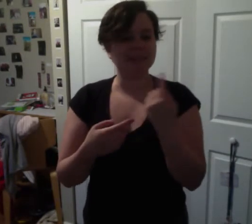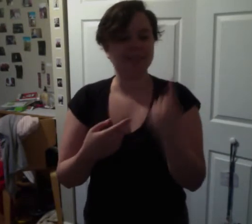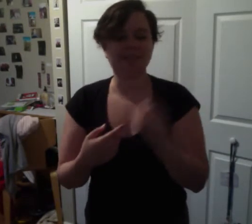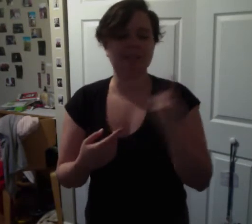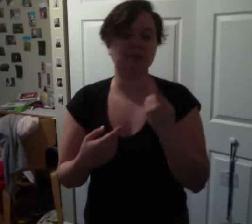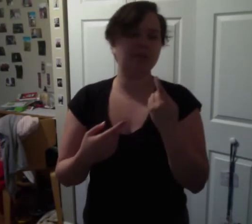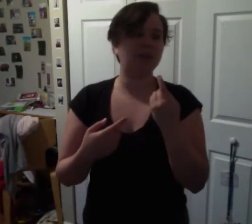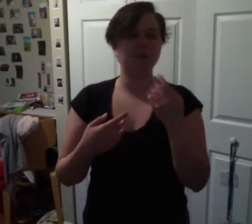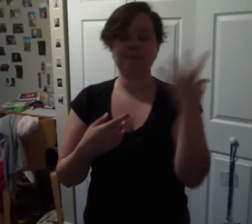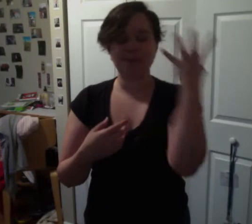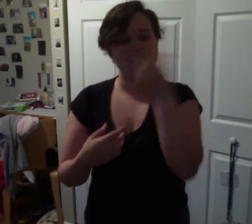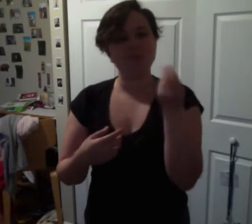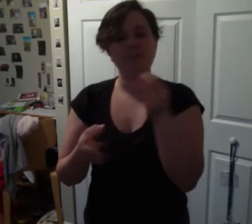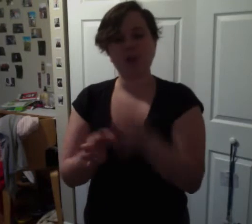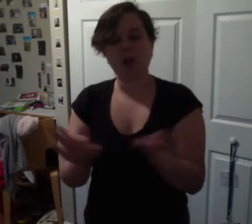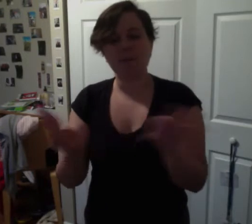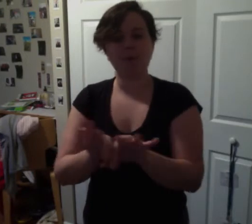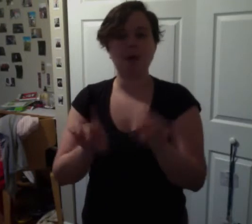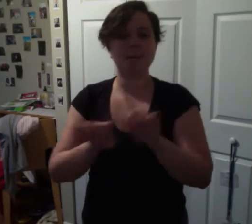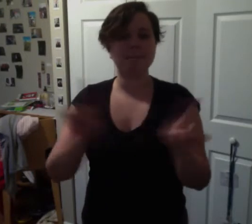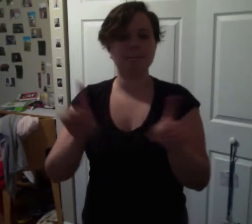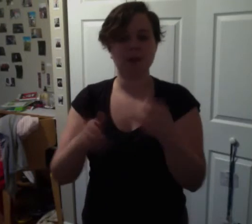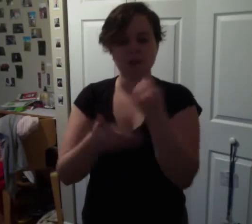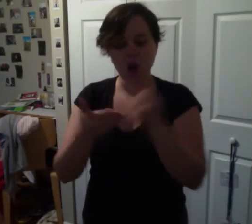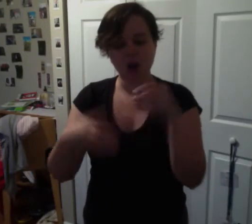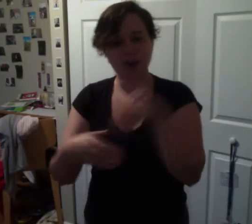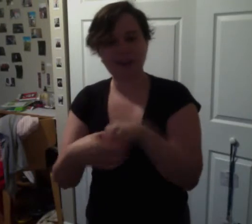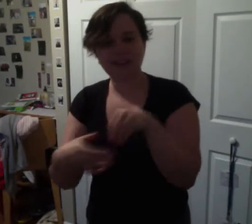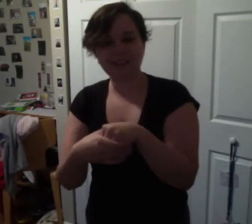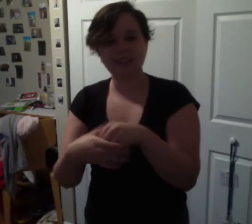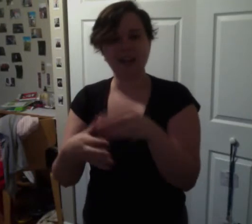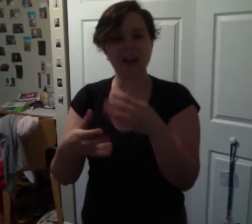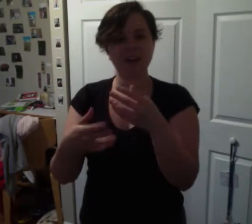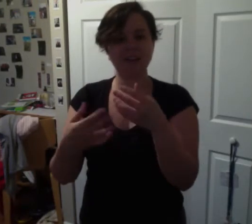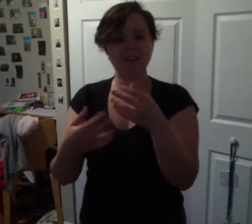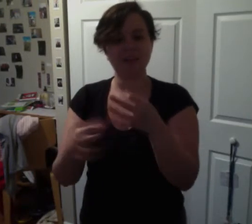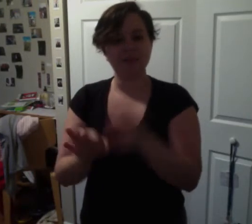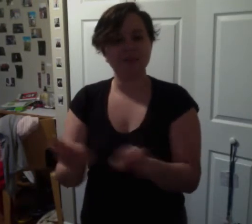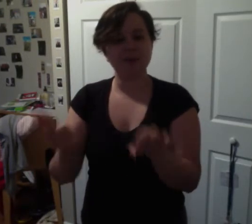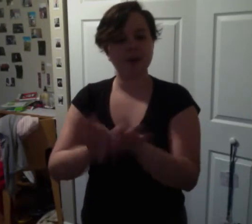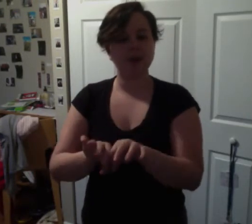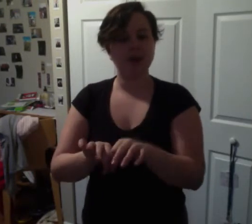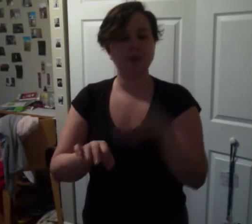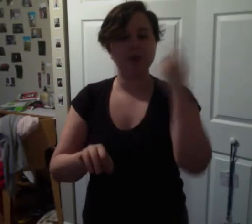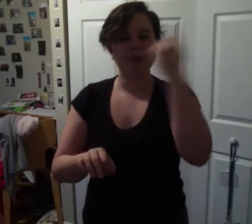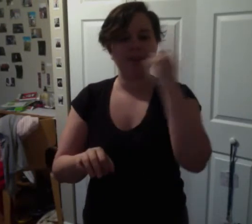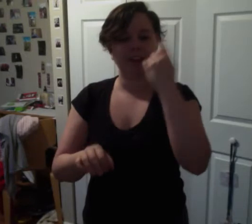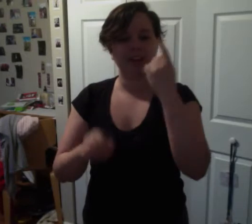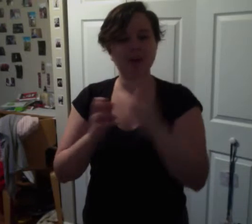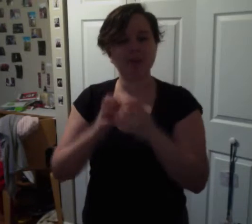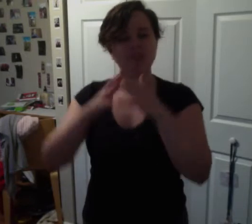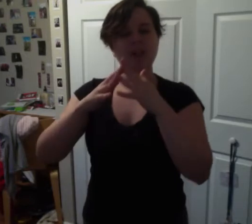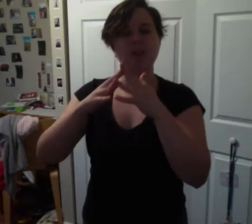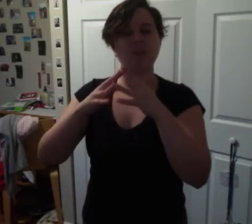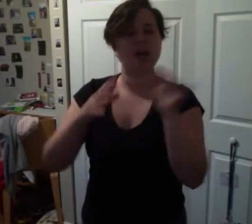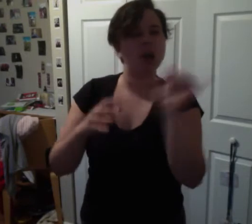we were not only thinking about development, but we were thinking about the program. Thinking about the kind of connections that could